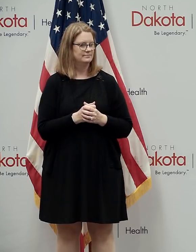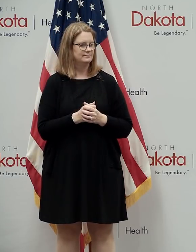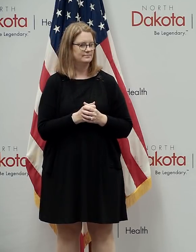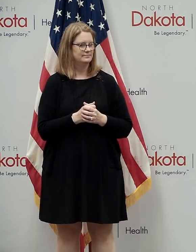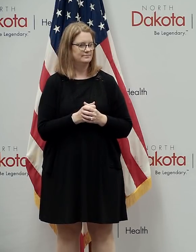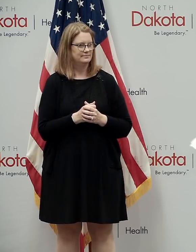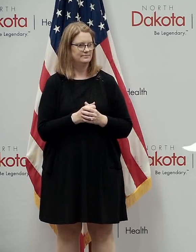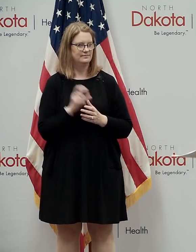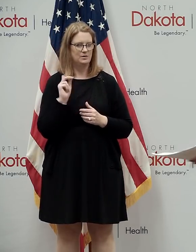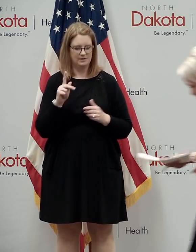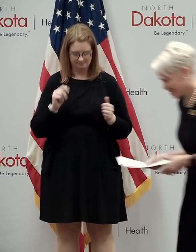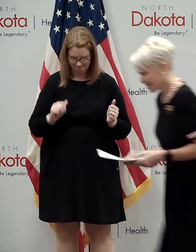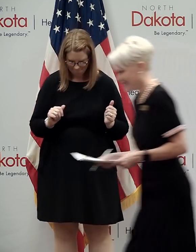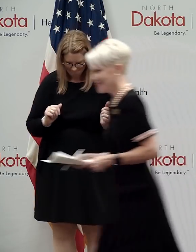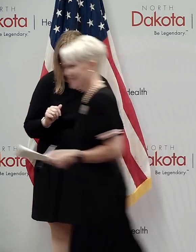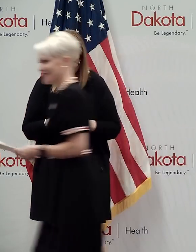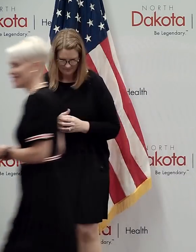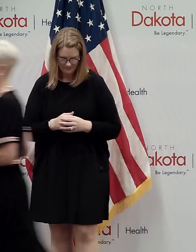All right.